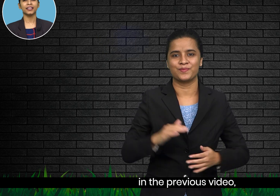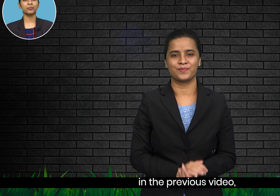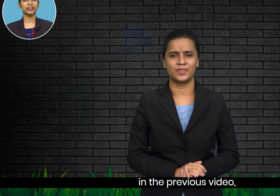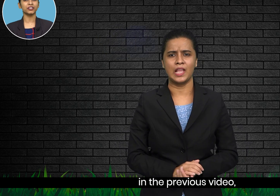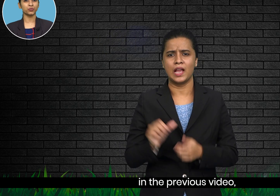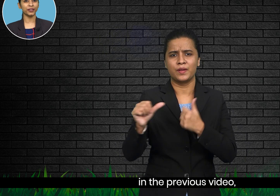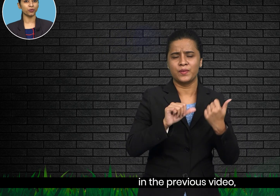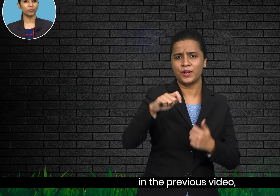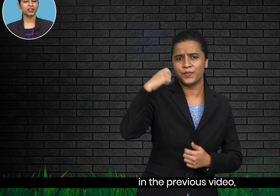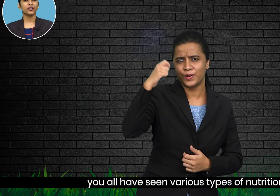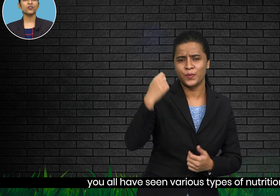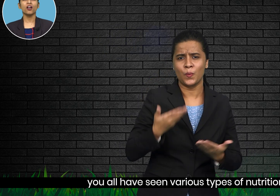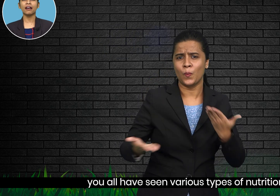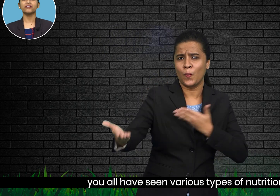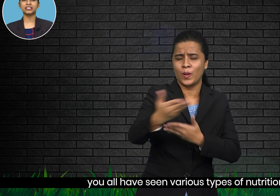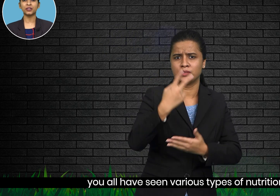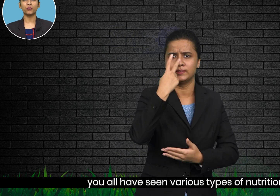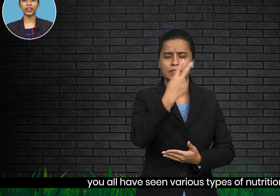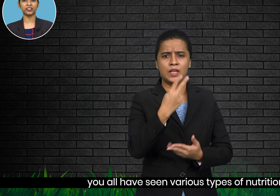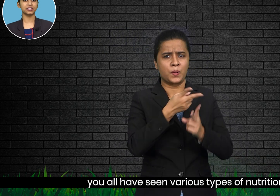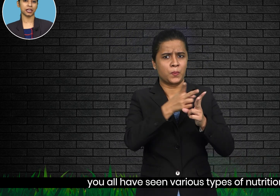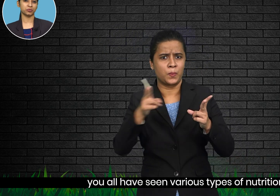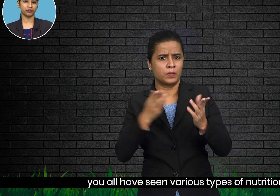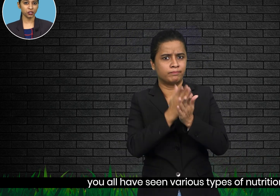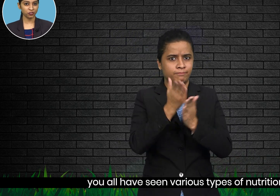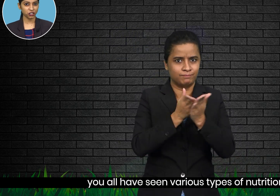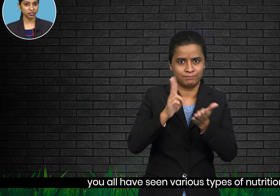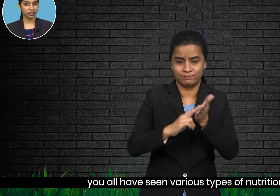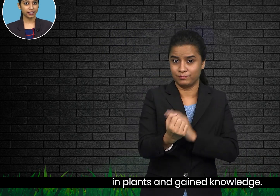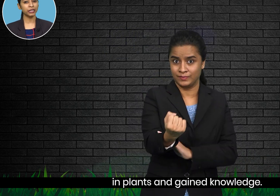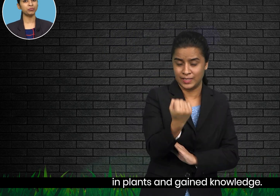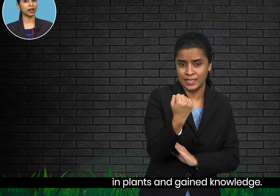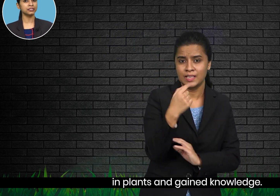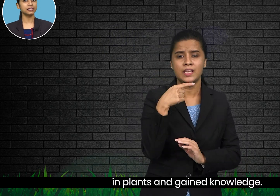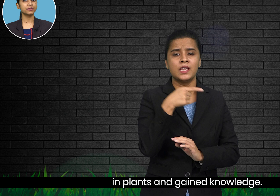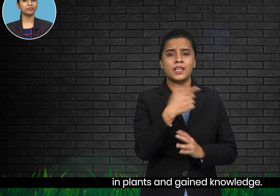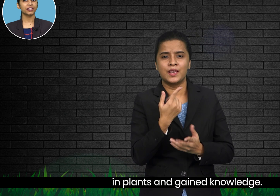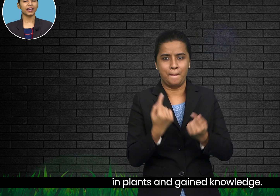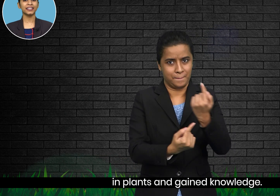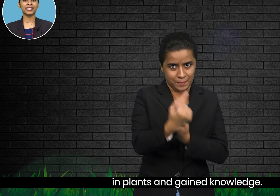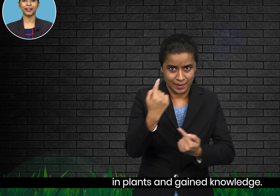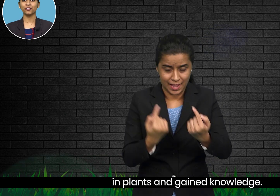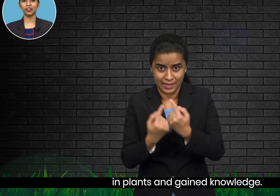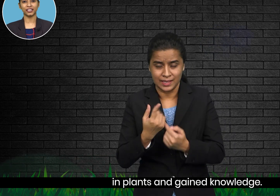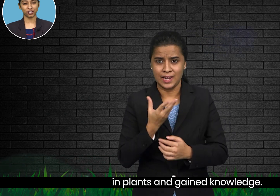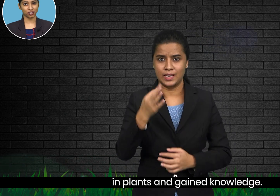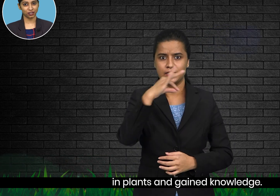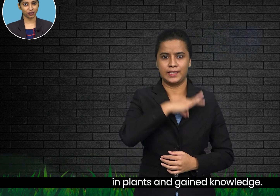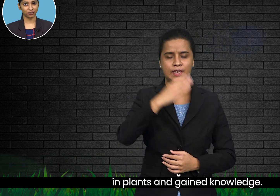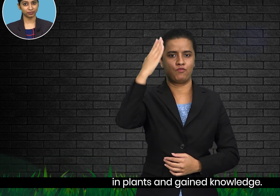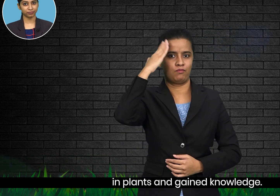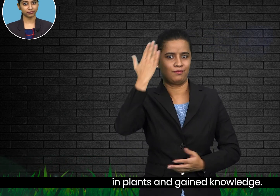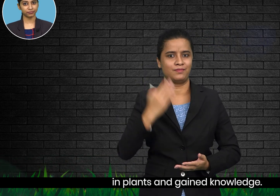Students, in the previous video, you all have seen various types of nutrition in plants and gained